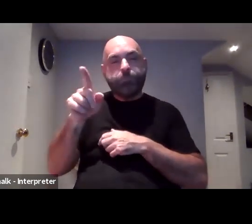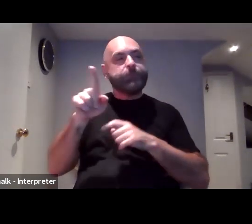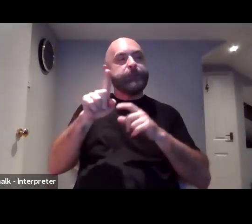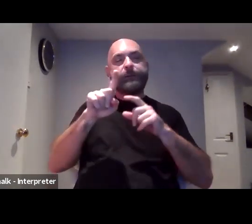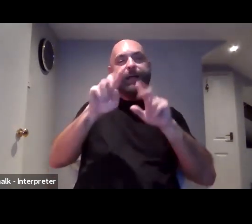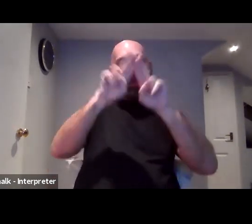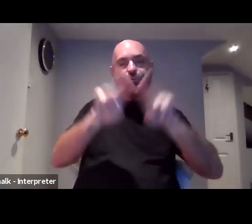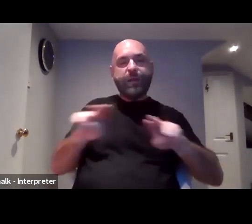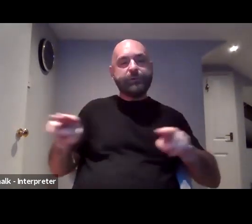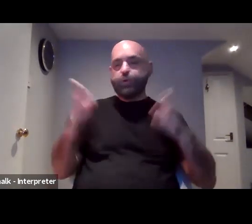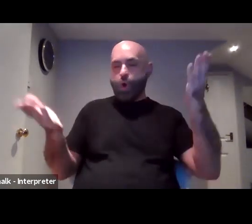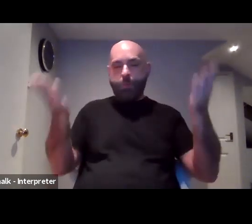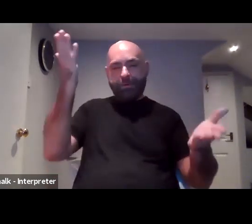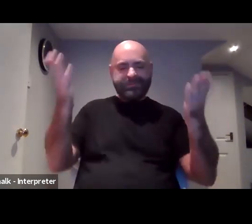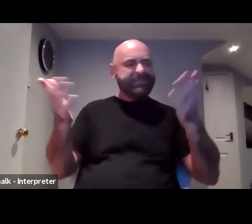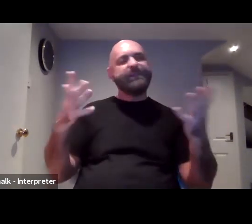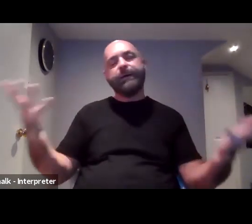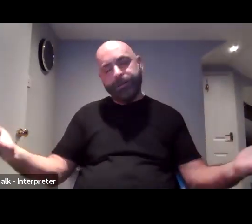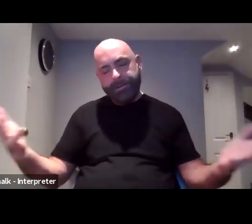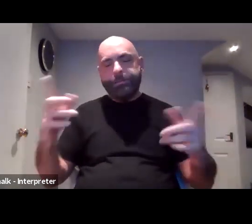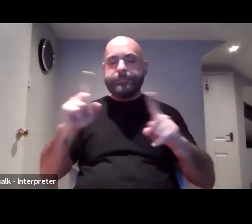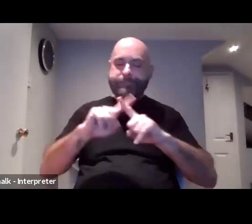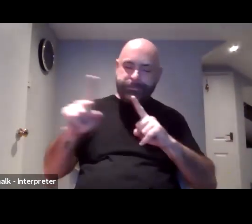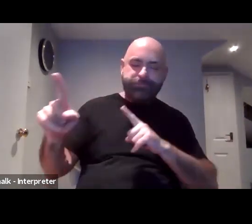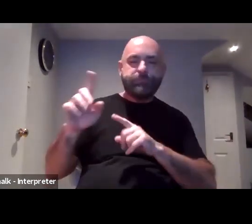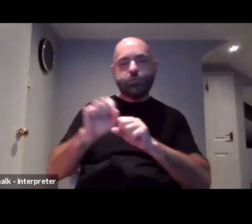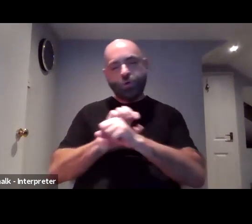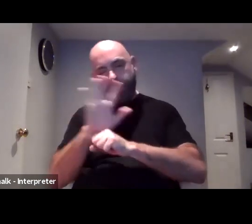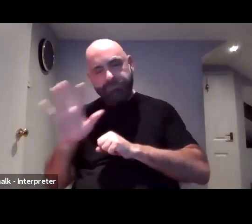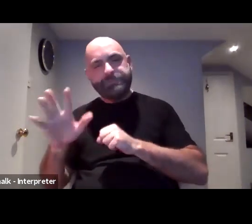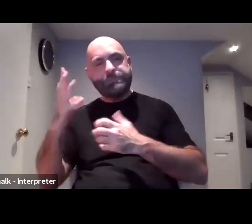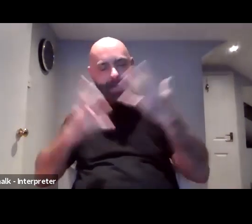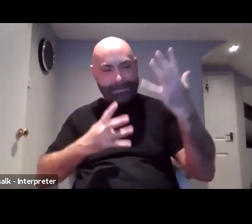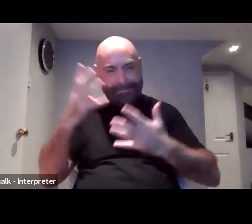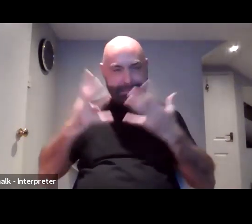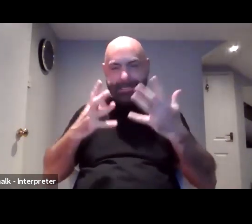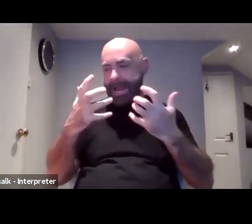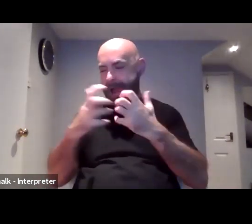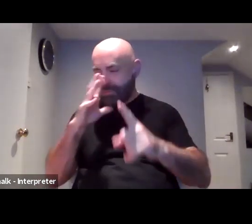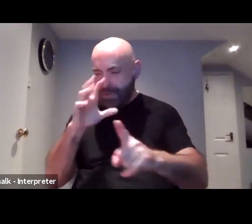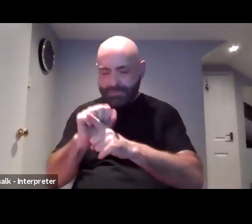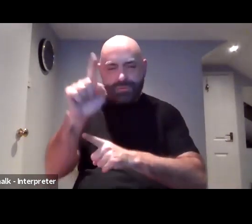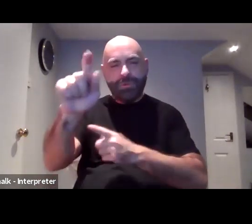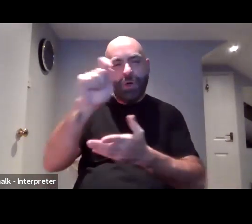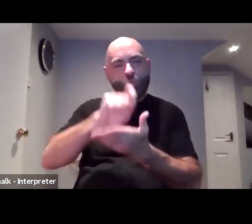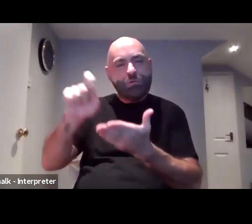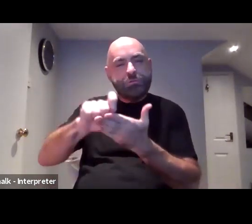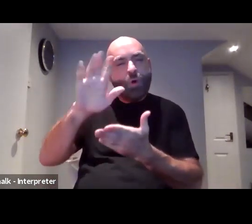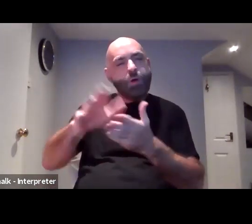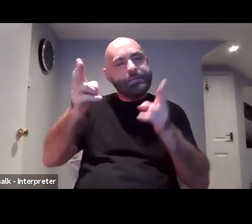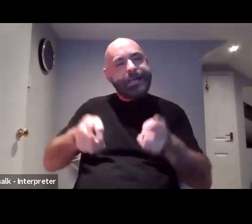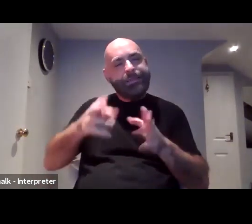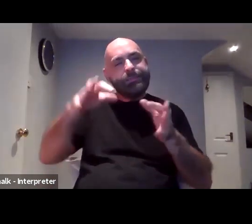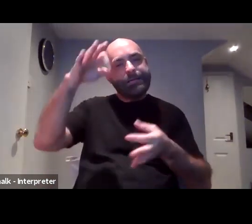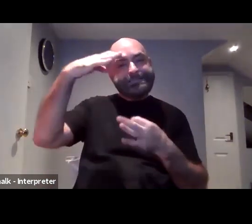international comparisons because of differences in the degree to which COVID-19 is diagnosed or written on death certificates. So